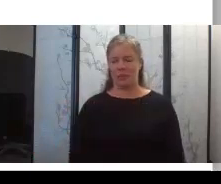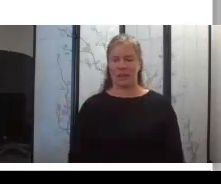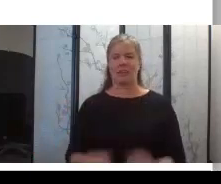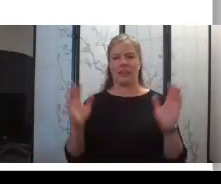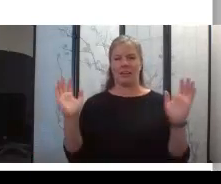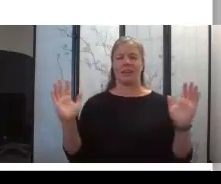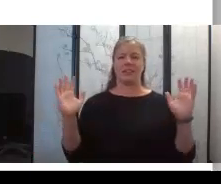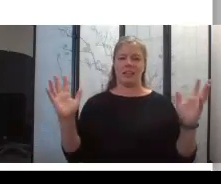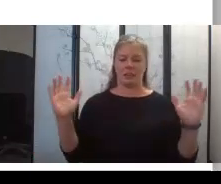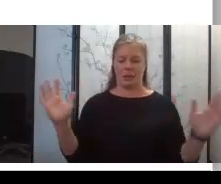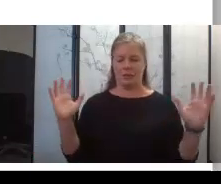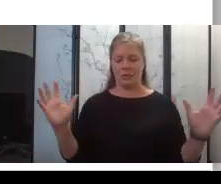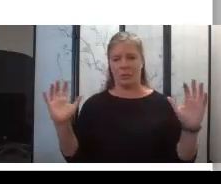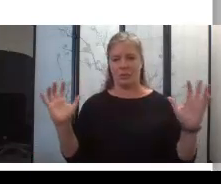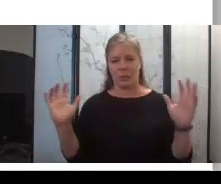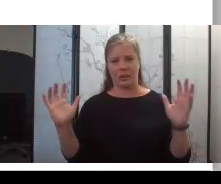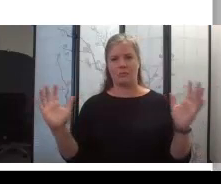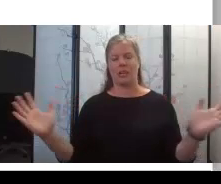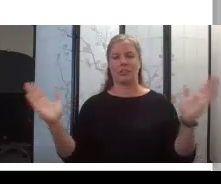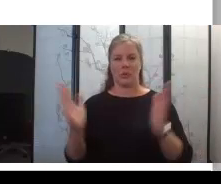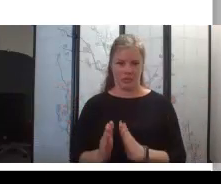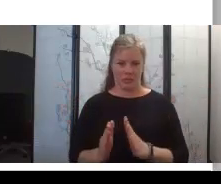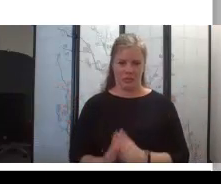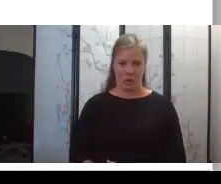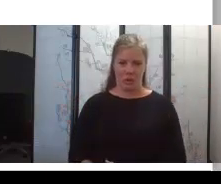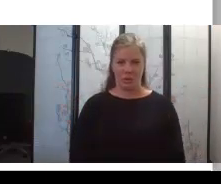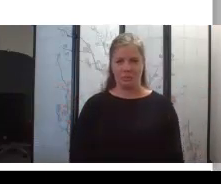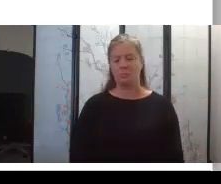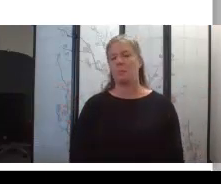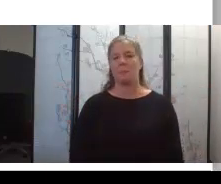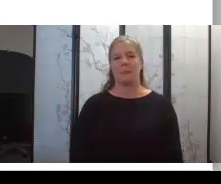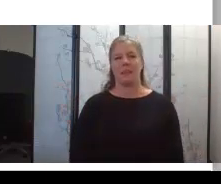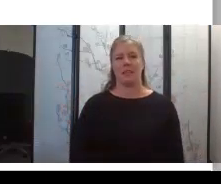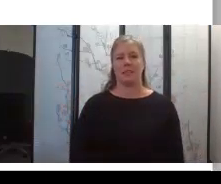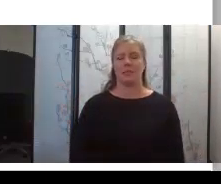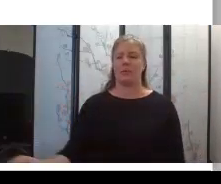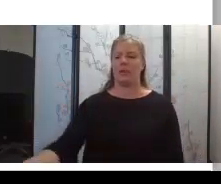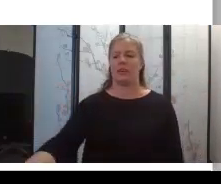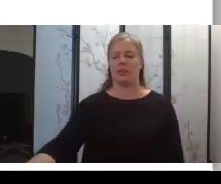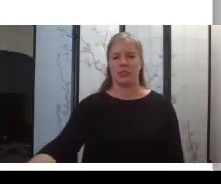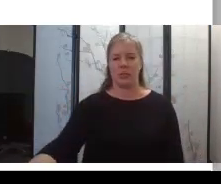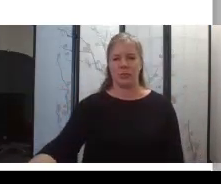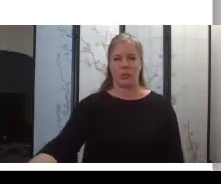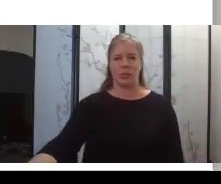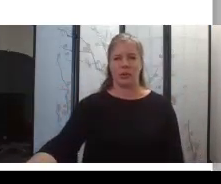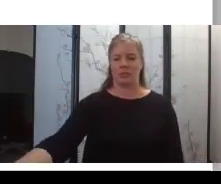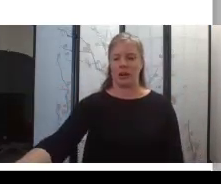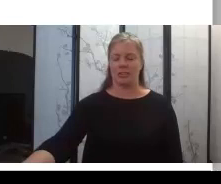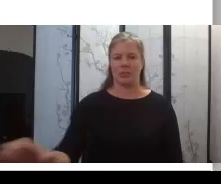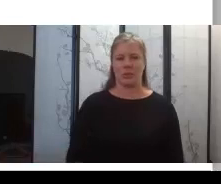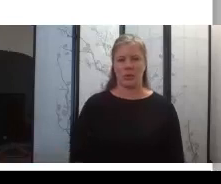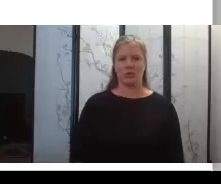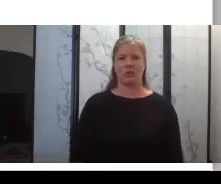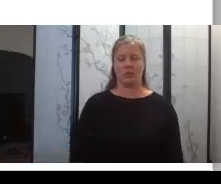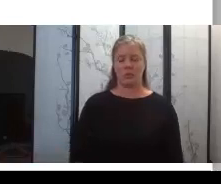play with that. Again, the idea of you have to start with the bigger object going to the smaller one. So I would encourage you to